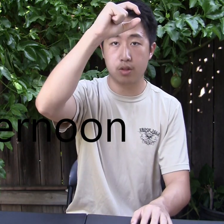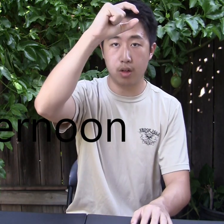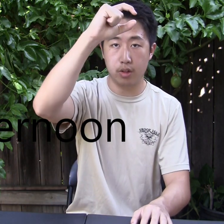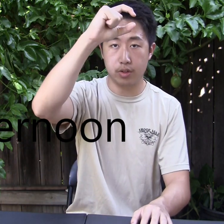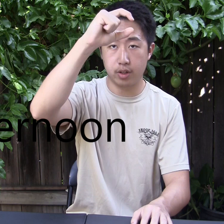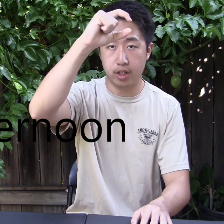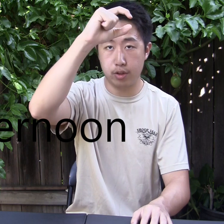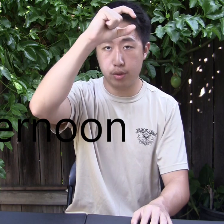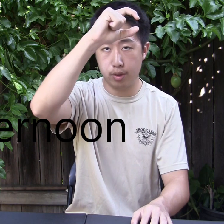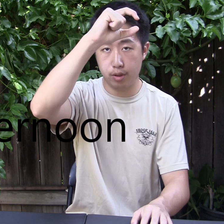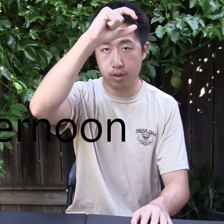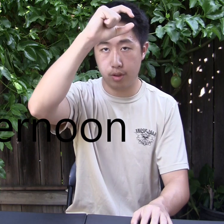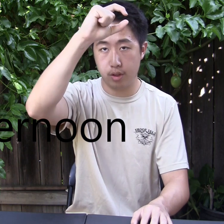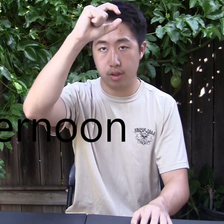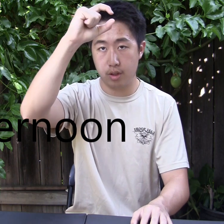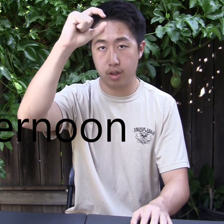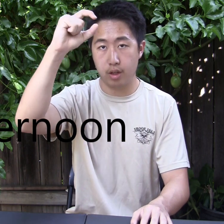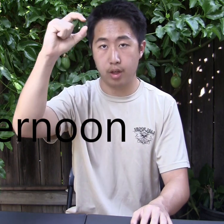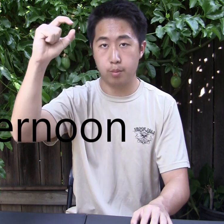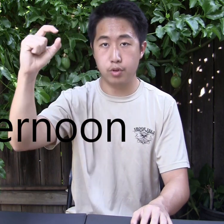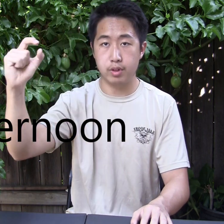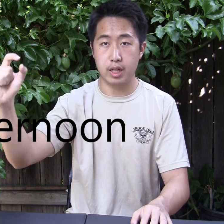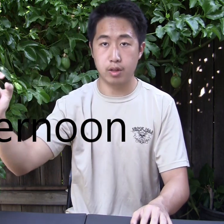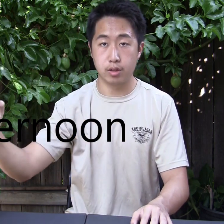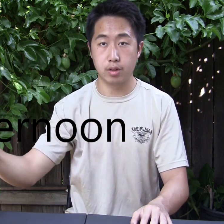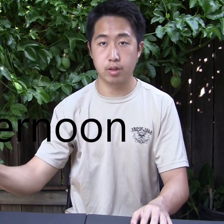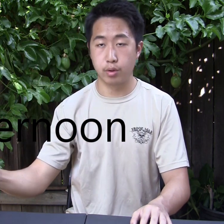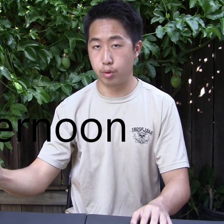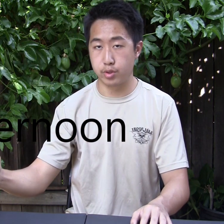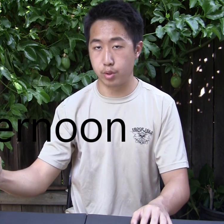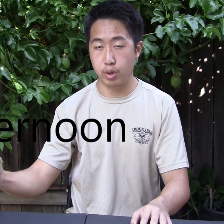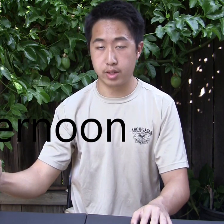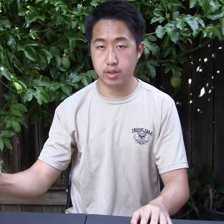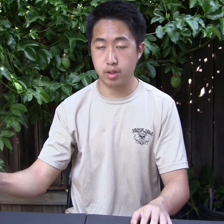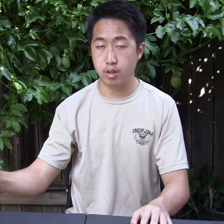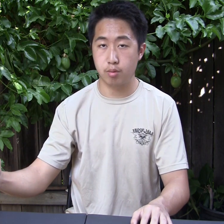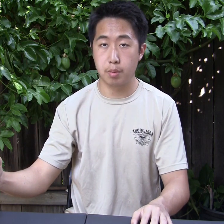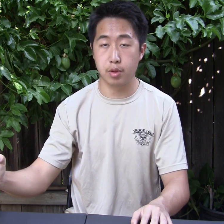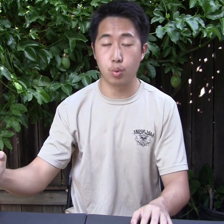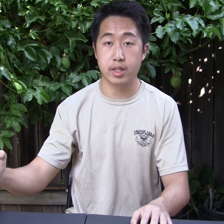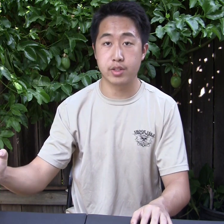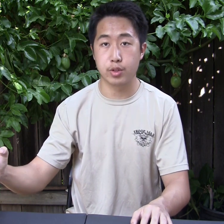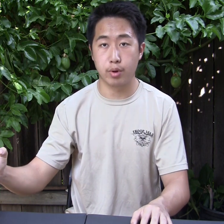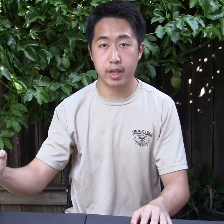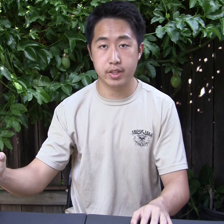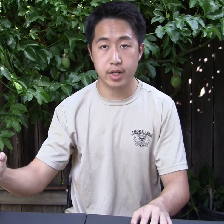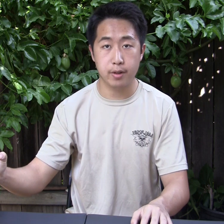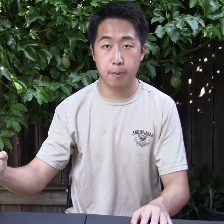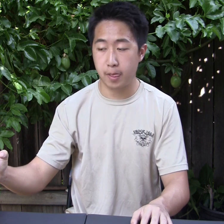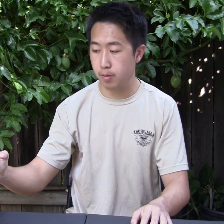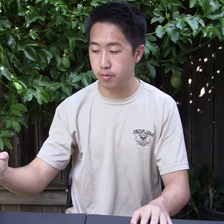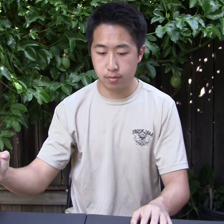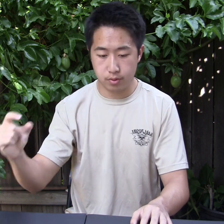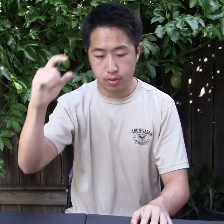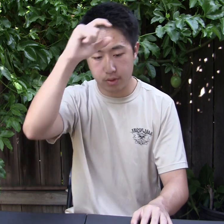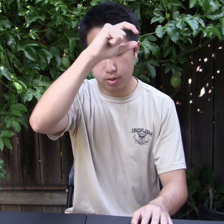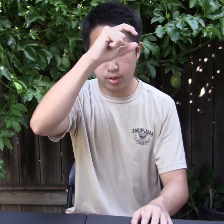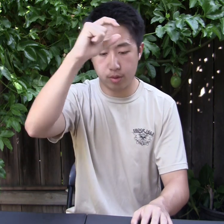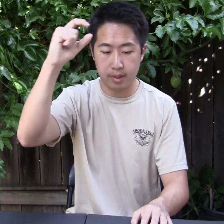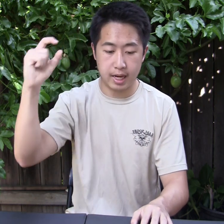start your sun at noon and move it down towards the west. Remember, the west is your right side, so this would be